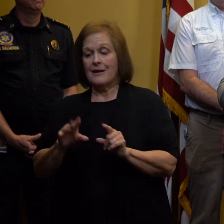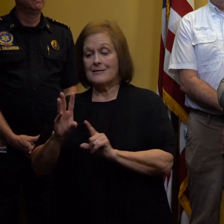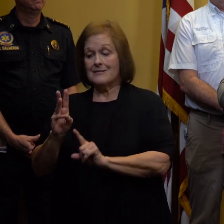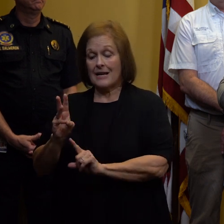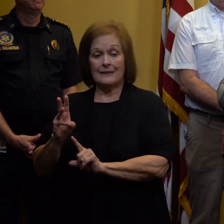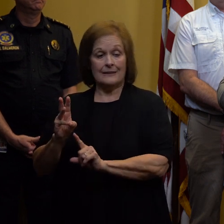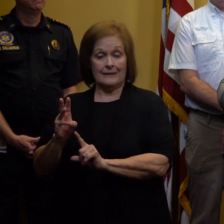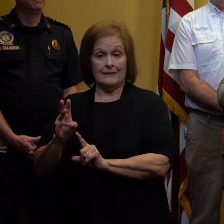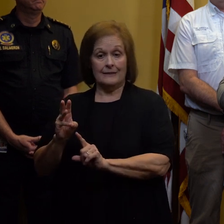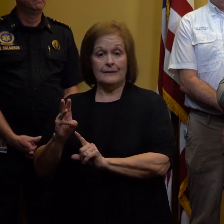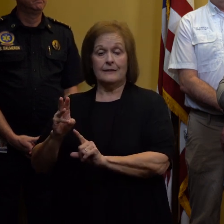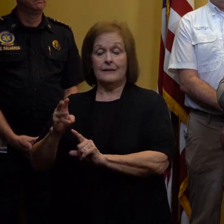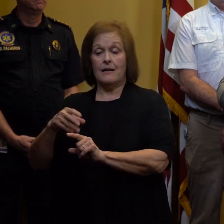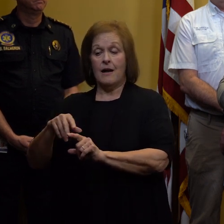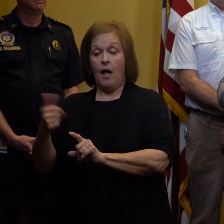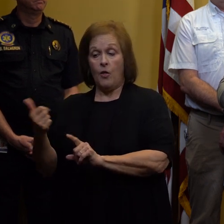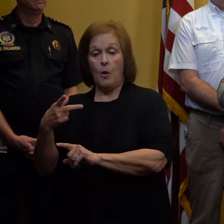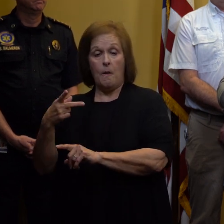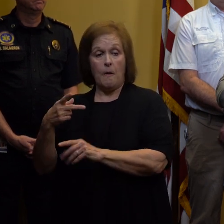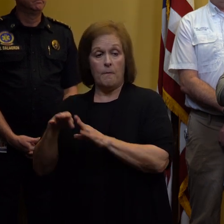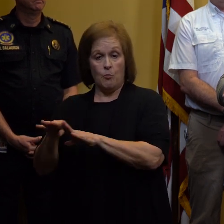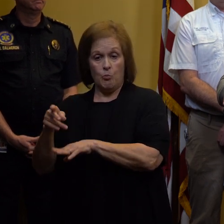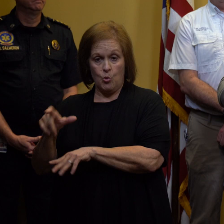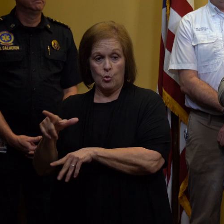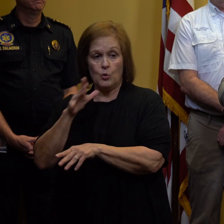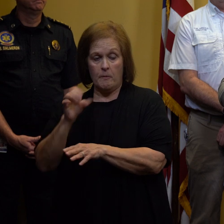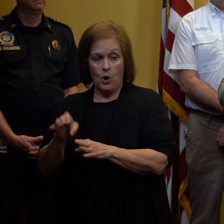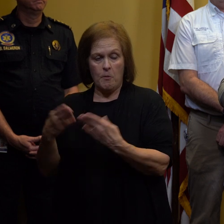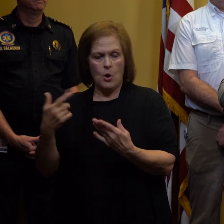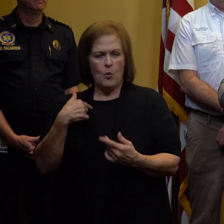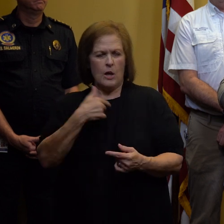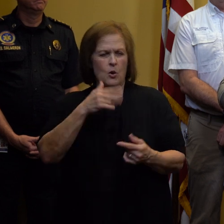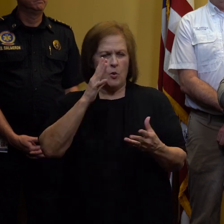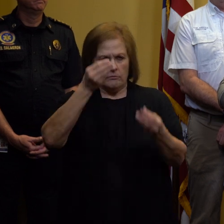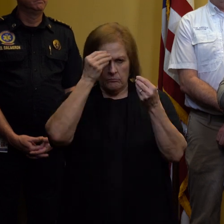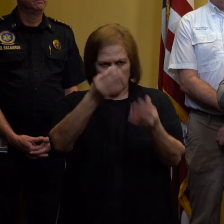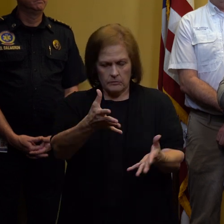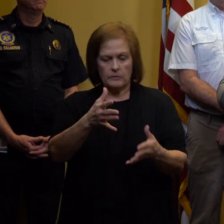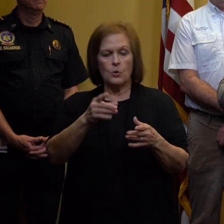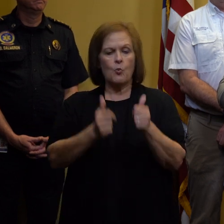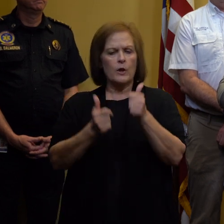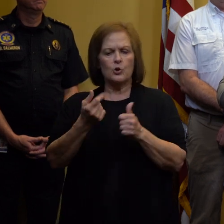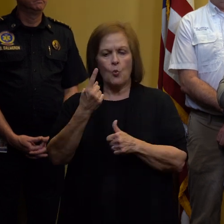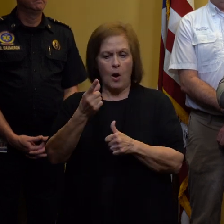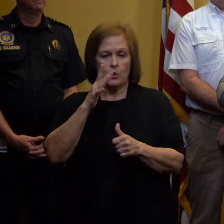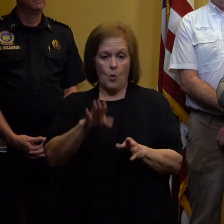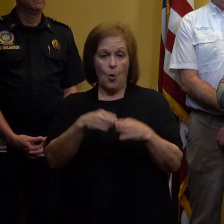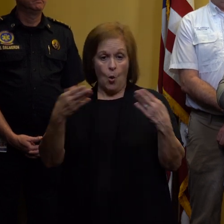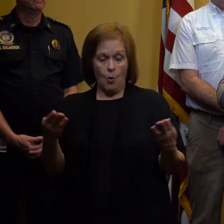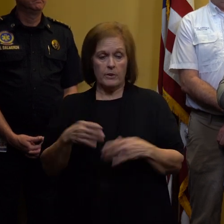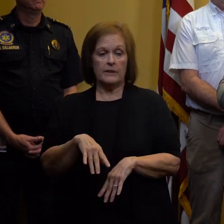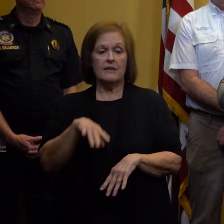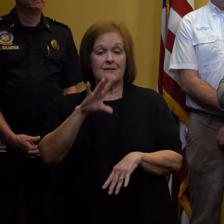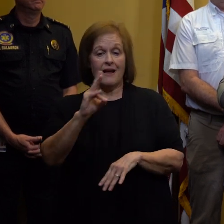seasonal pools will be open throughout the city, and that will be announced which ones will be open up until October 1st,